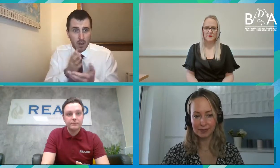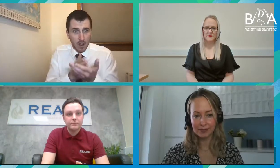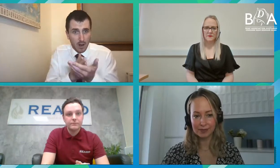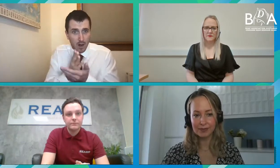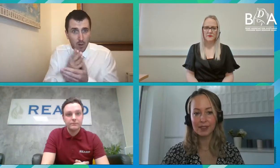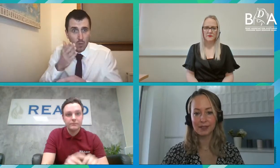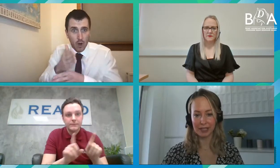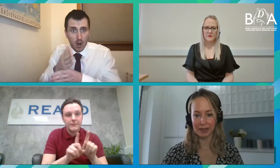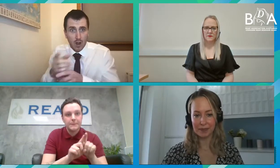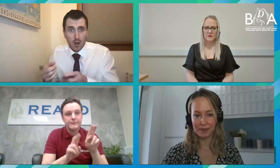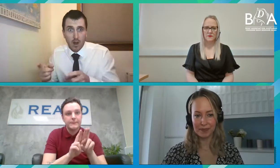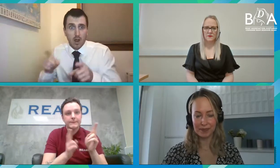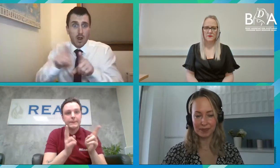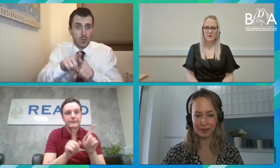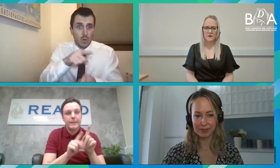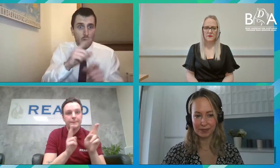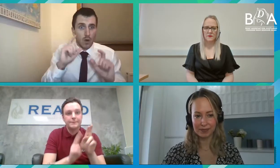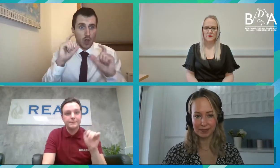support. Okay.